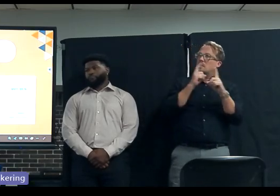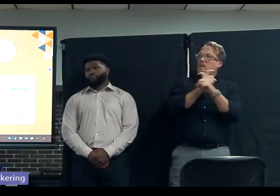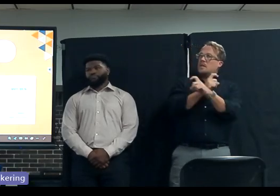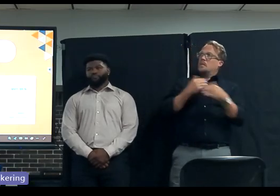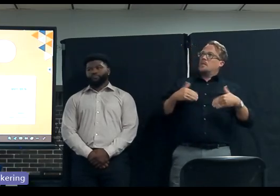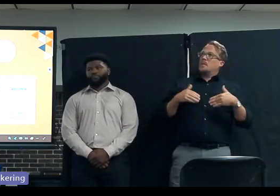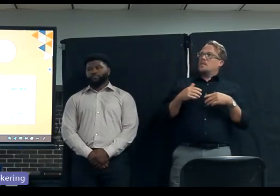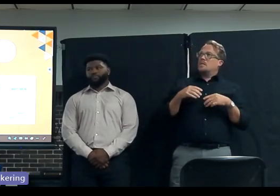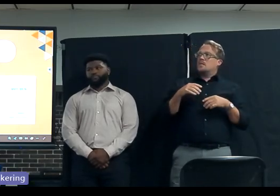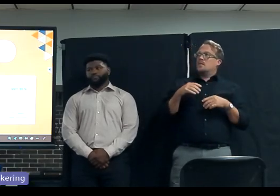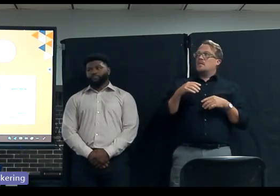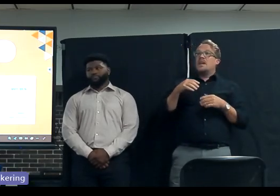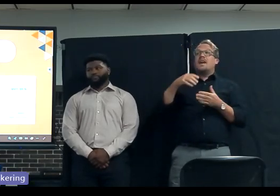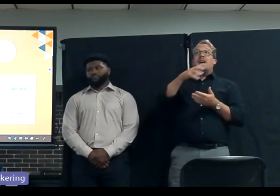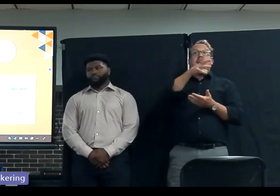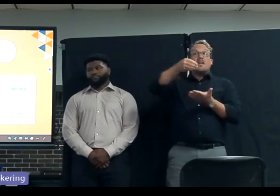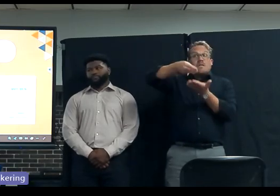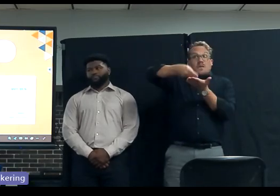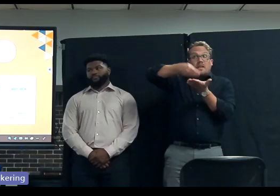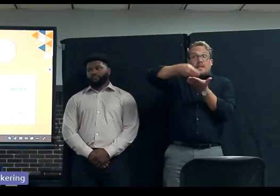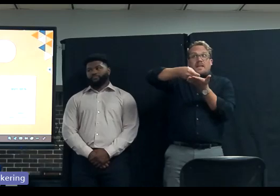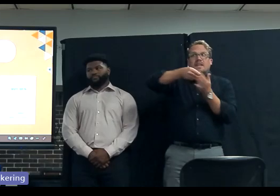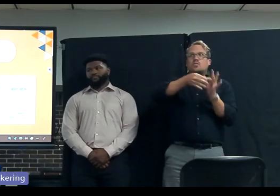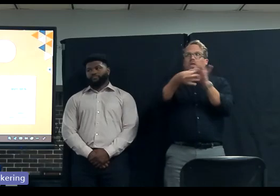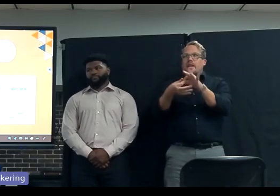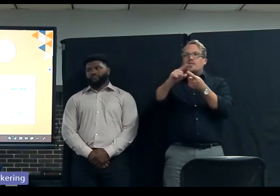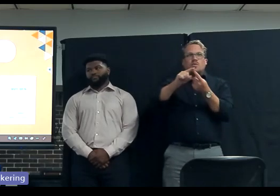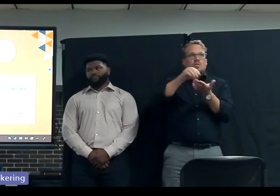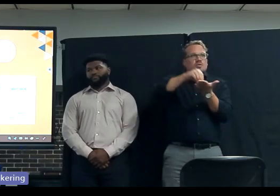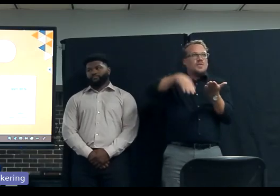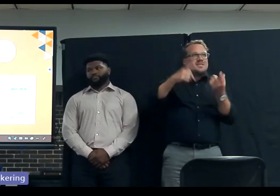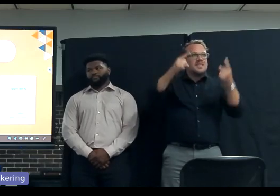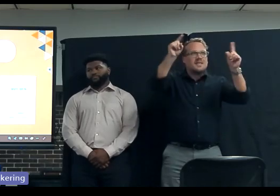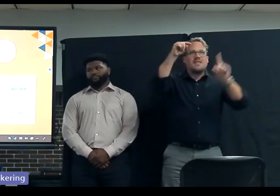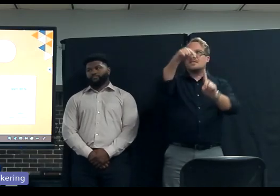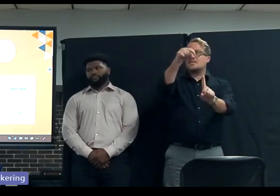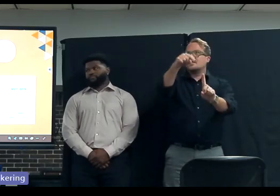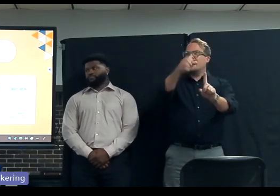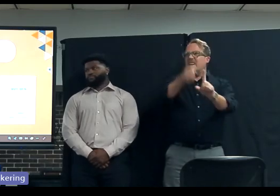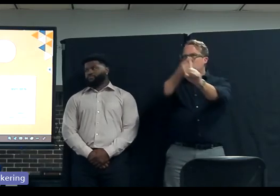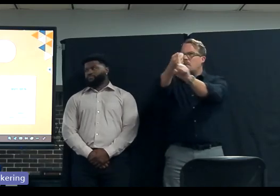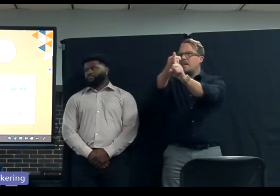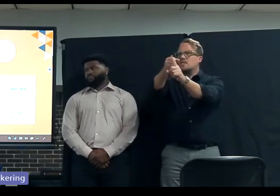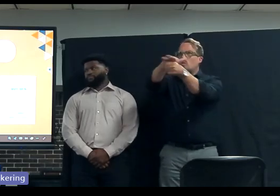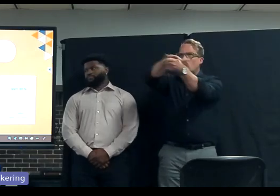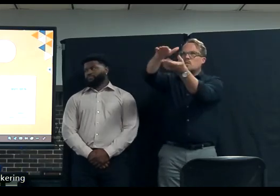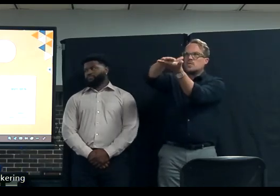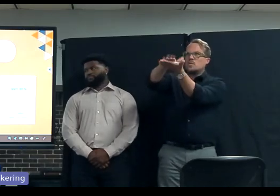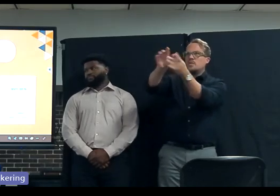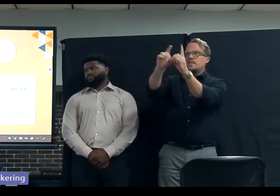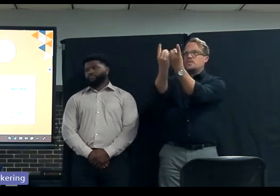complicated, and funding is tied to it back at the school district.